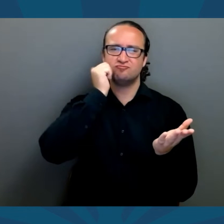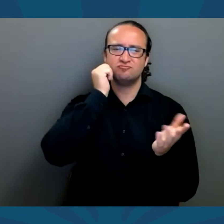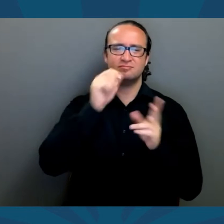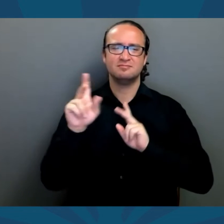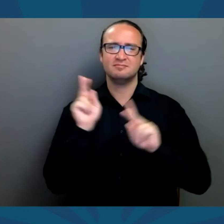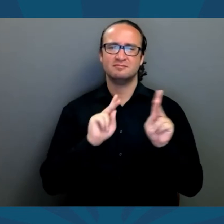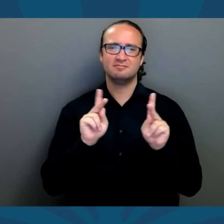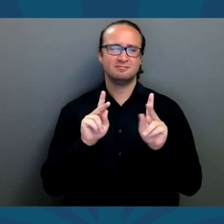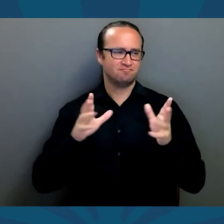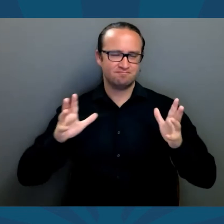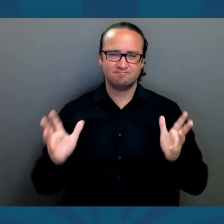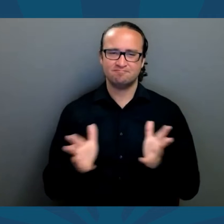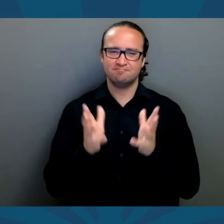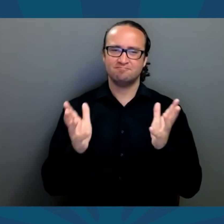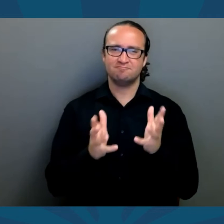the common good.